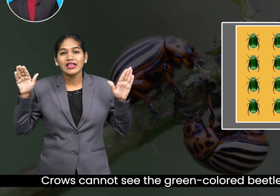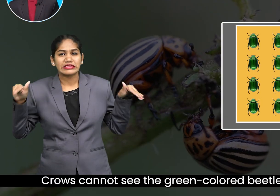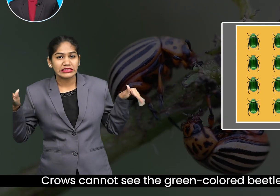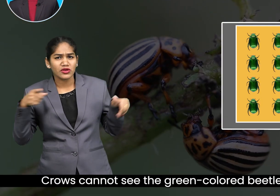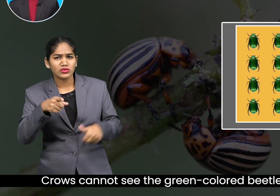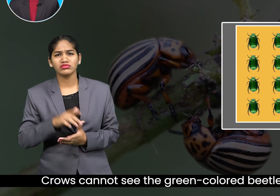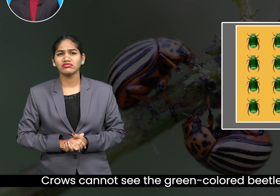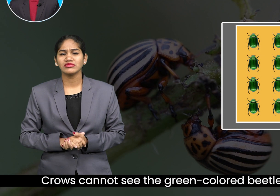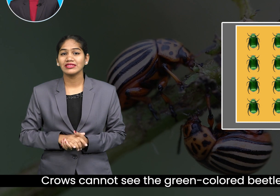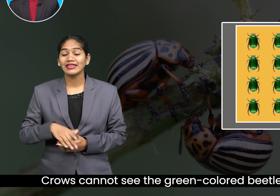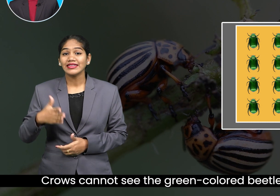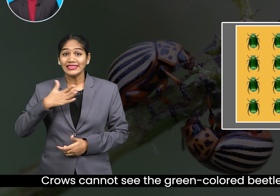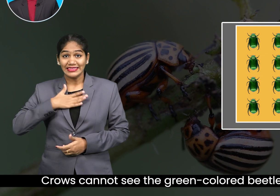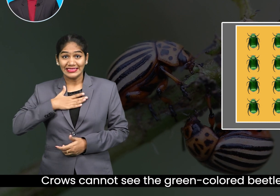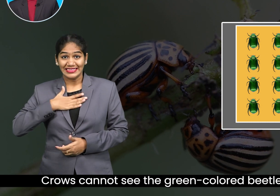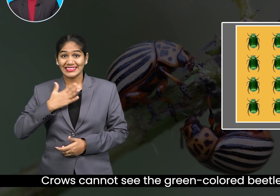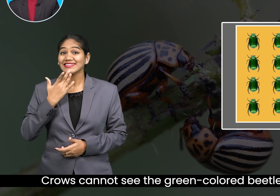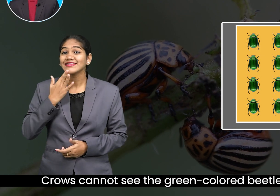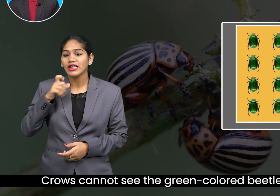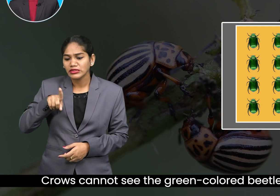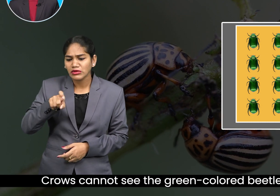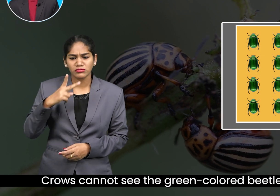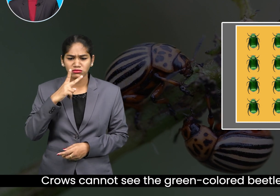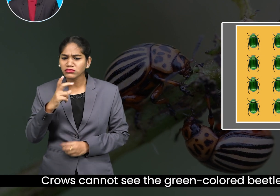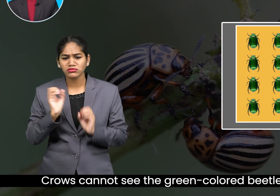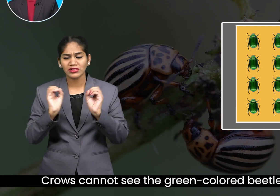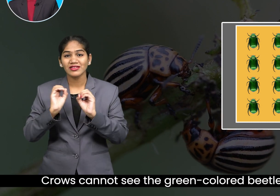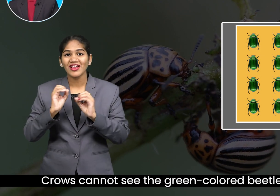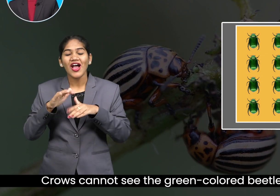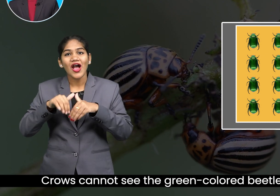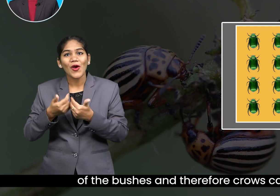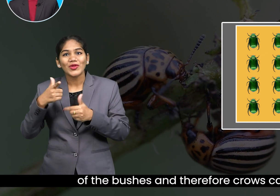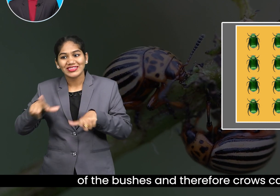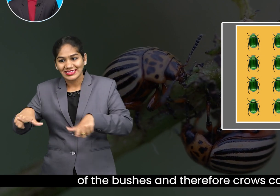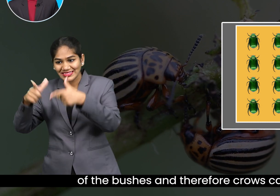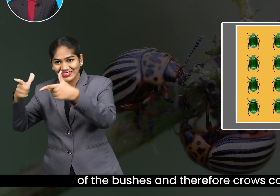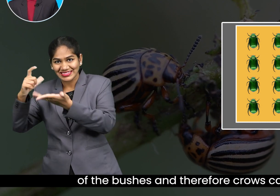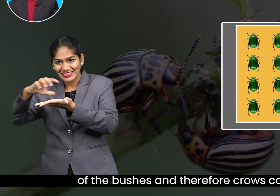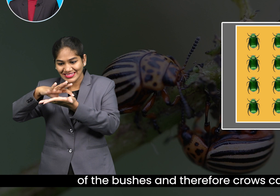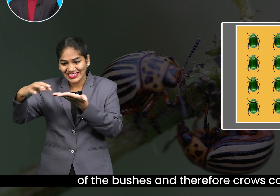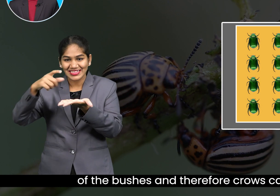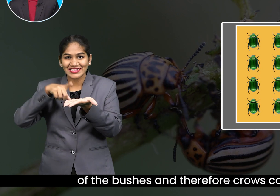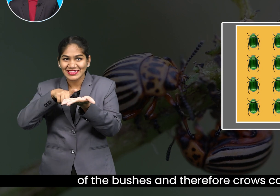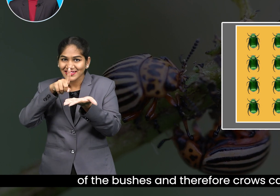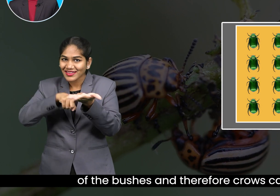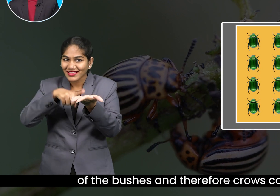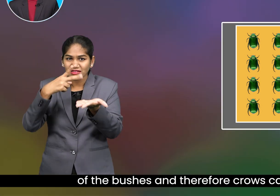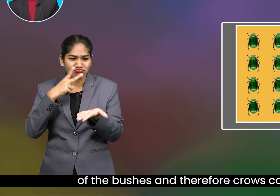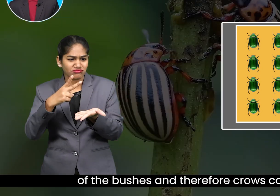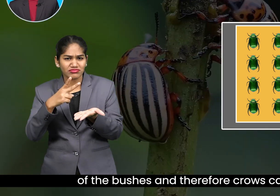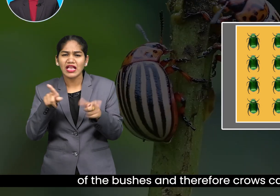Crows cannot see the green-colored beetles on the green leaves of the bushes,